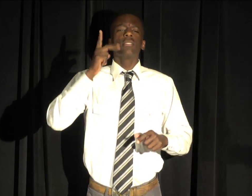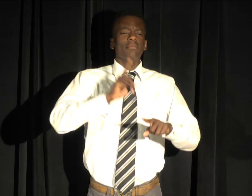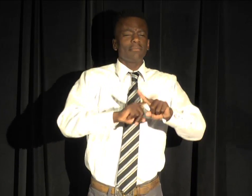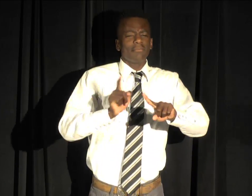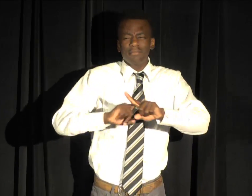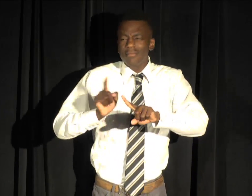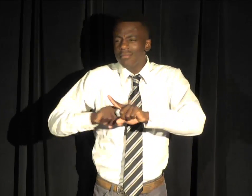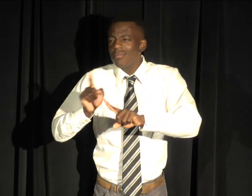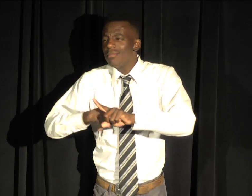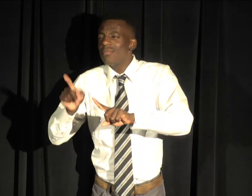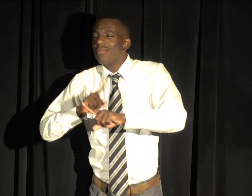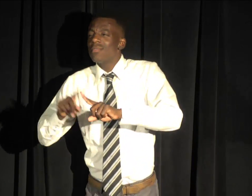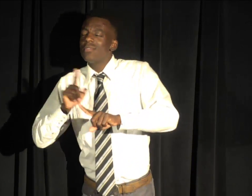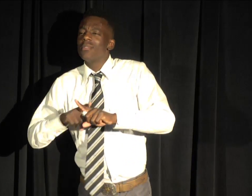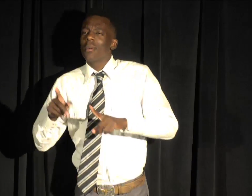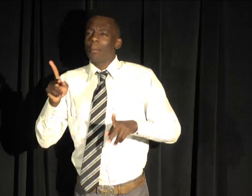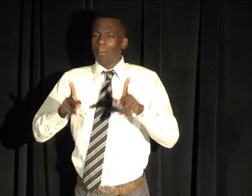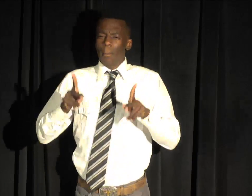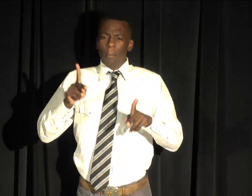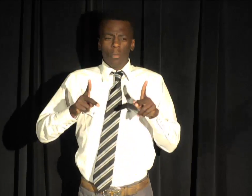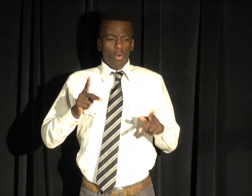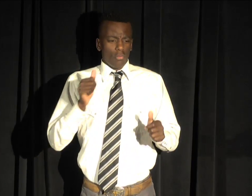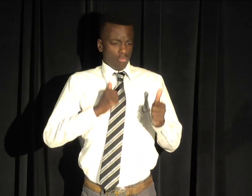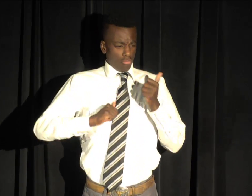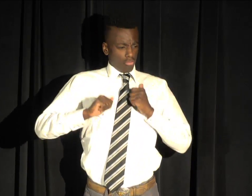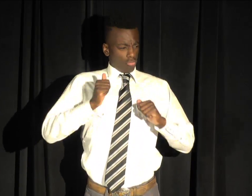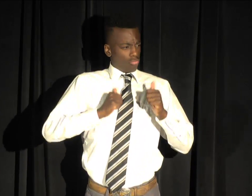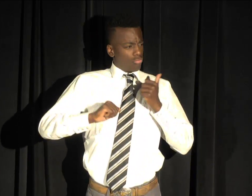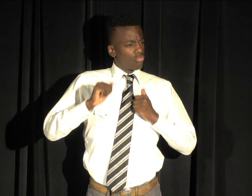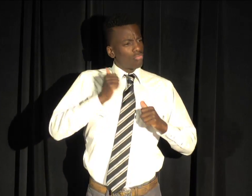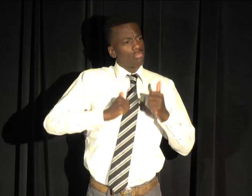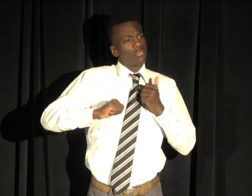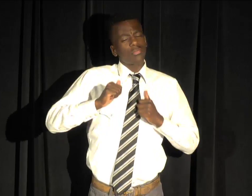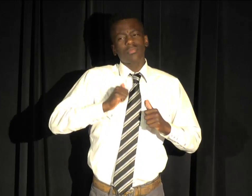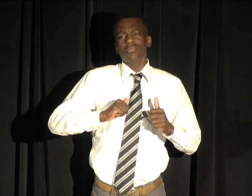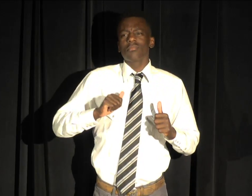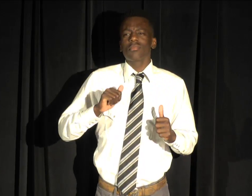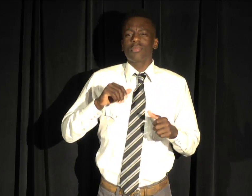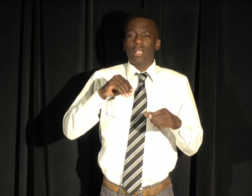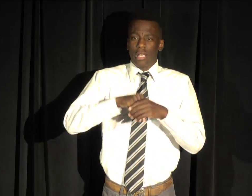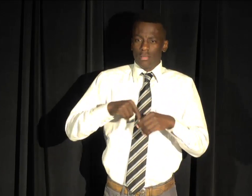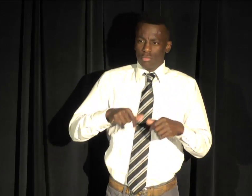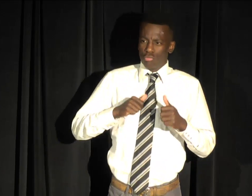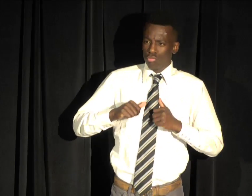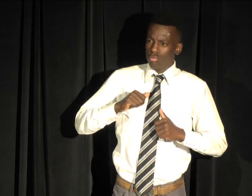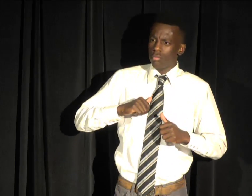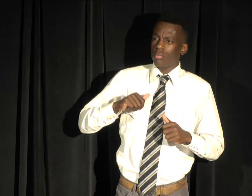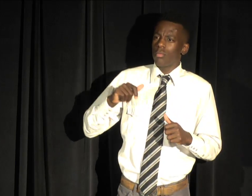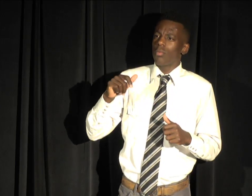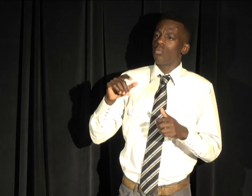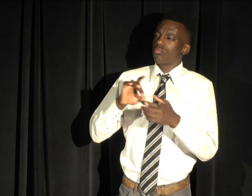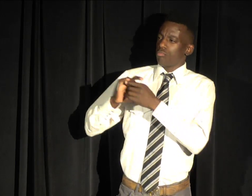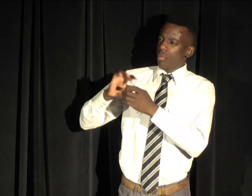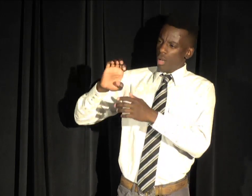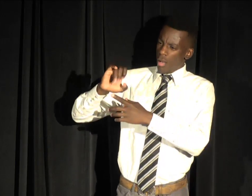show, you will see different examples and different actors,